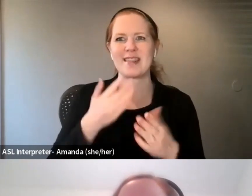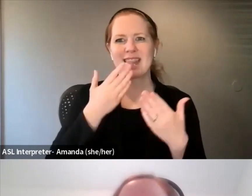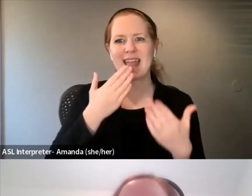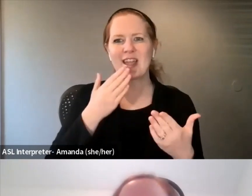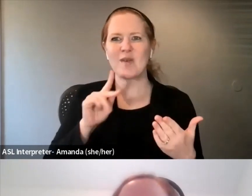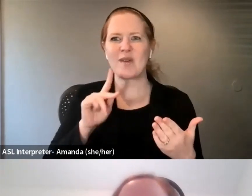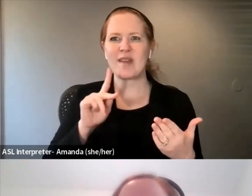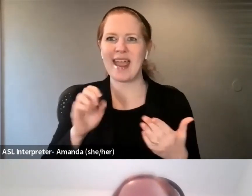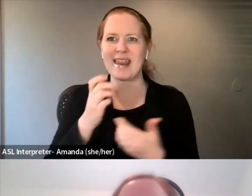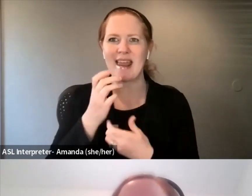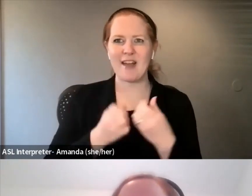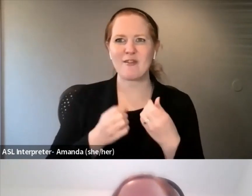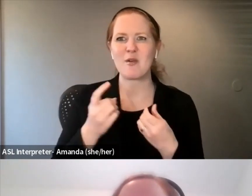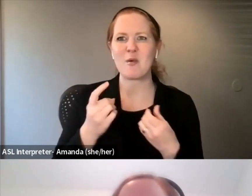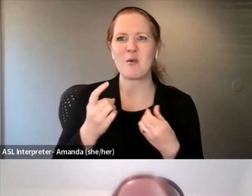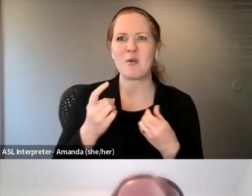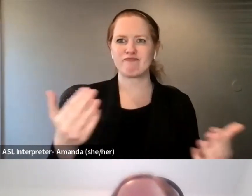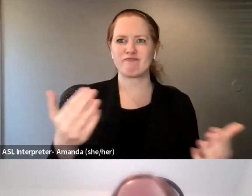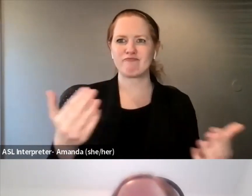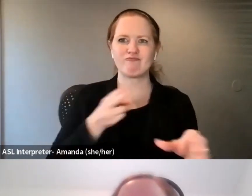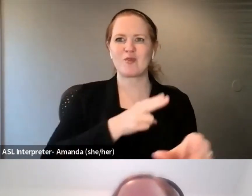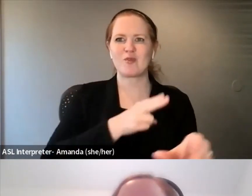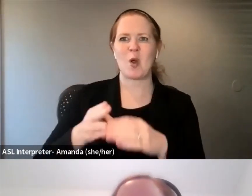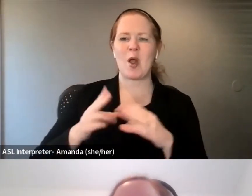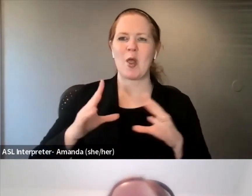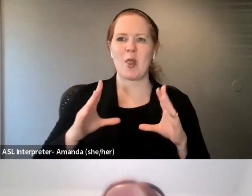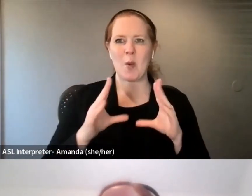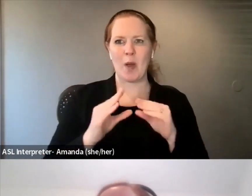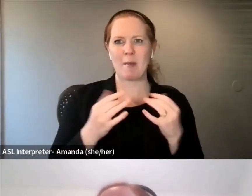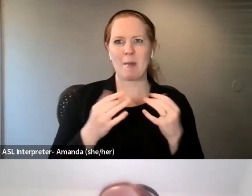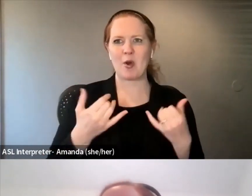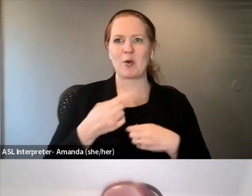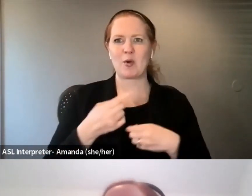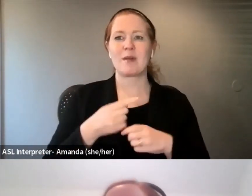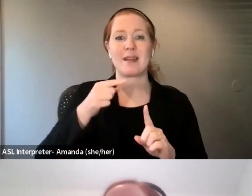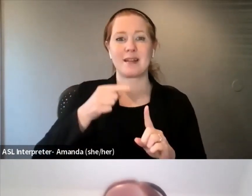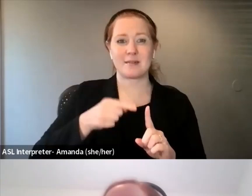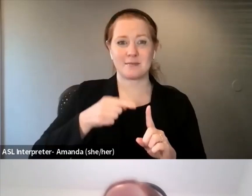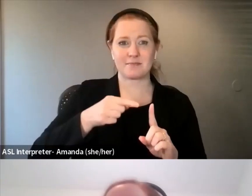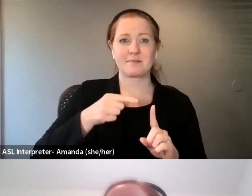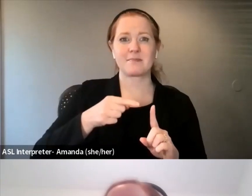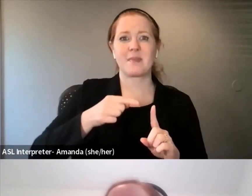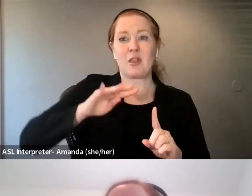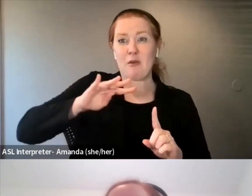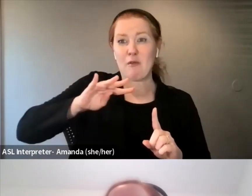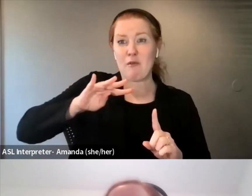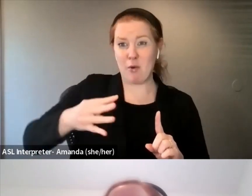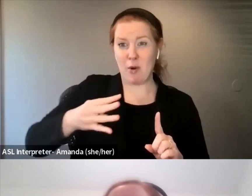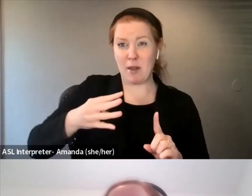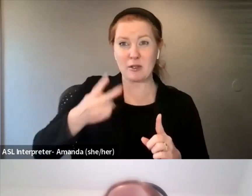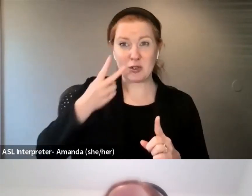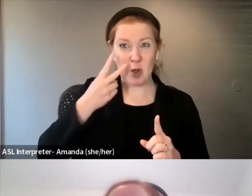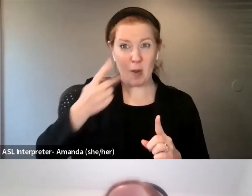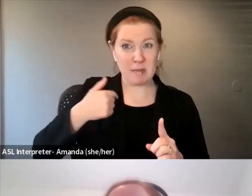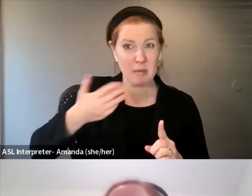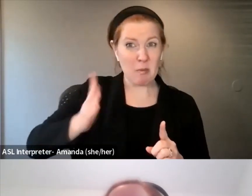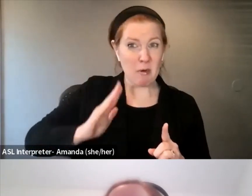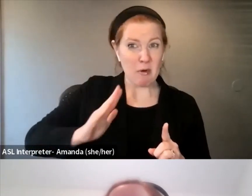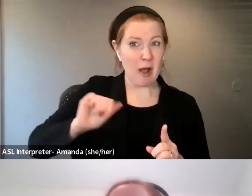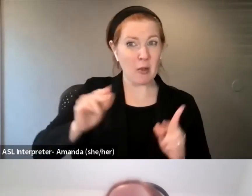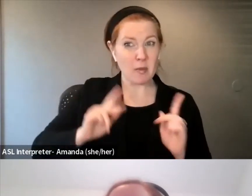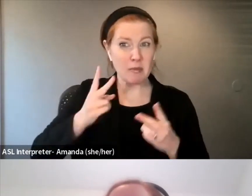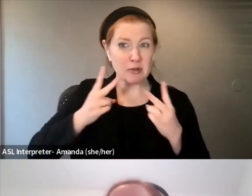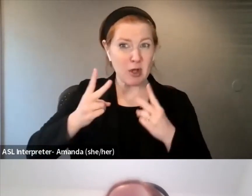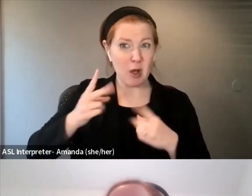everybody who's on the webinar today. So this is the fourth. You've seen me before and other people before. This is